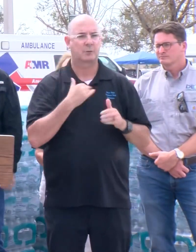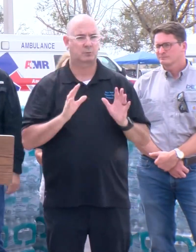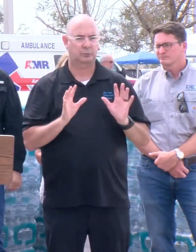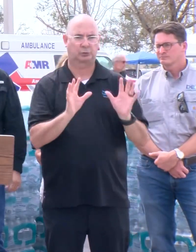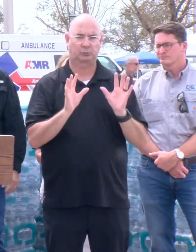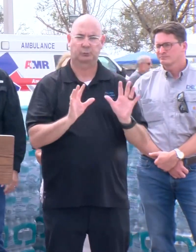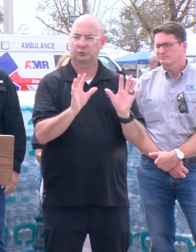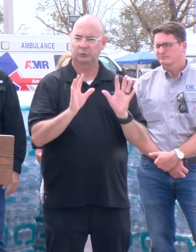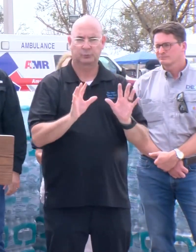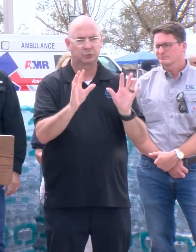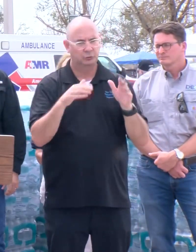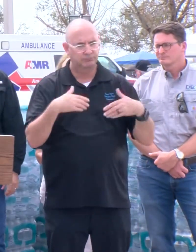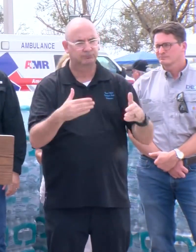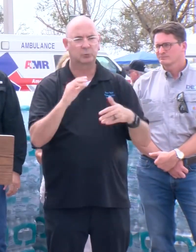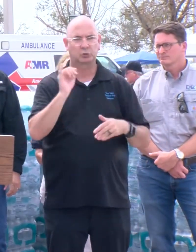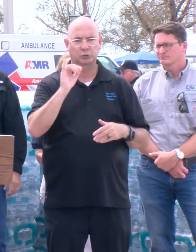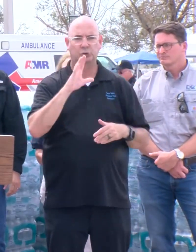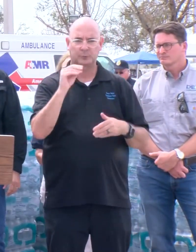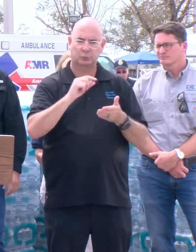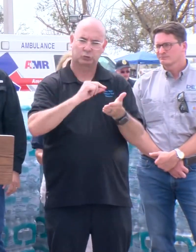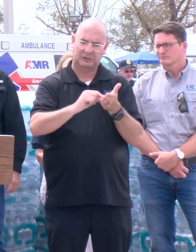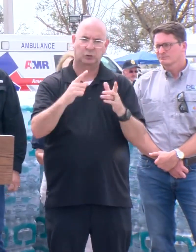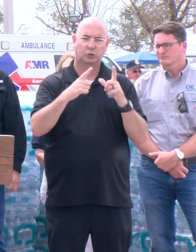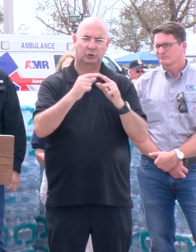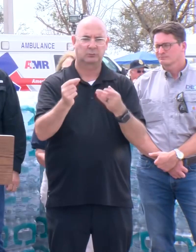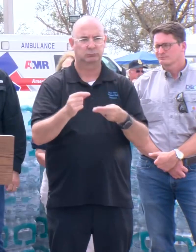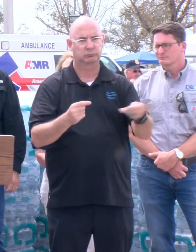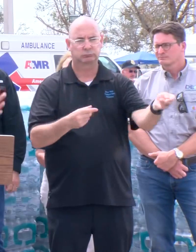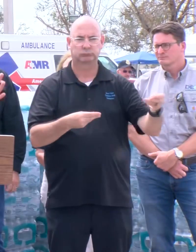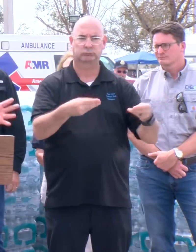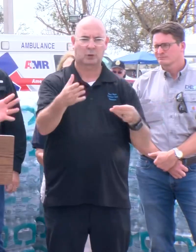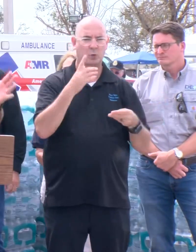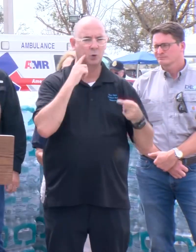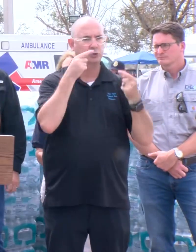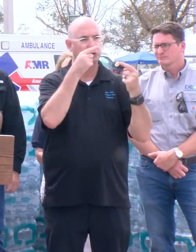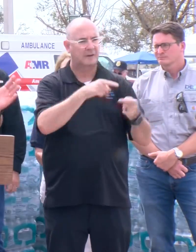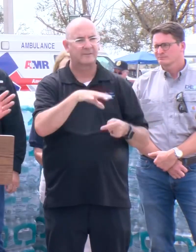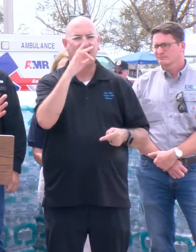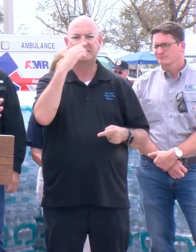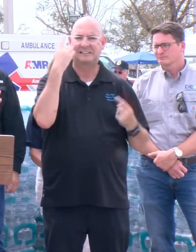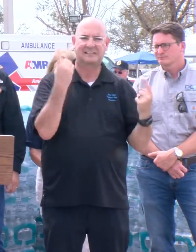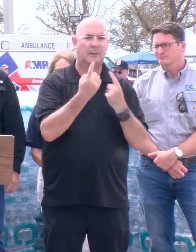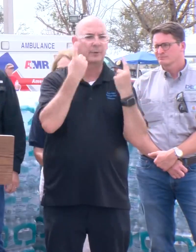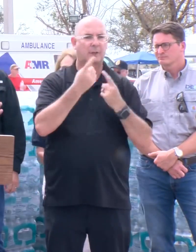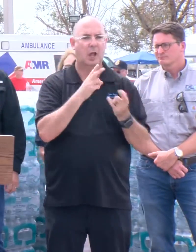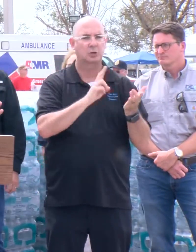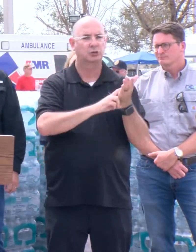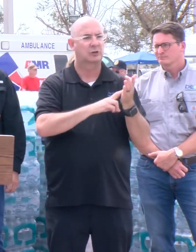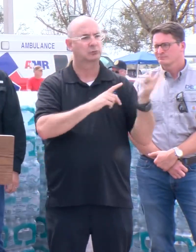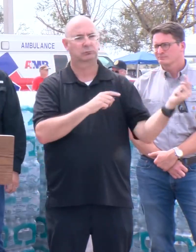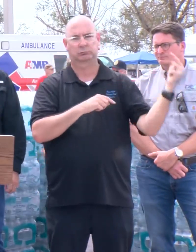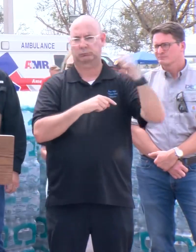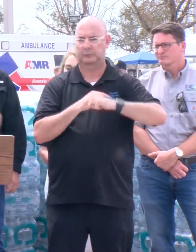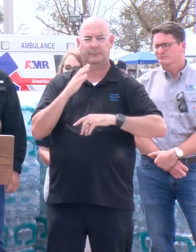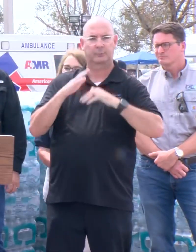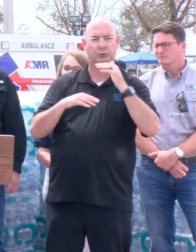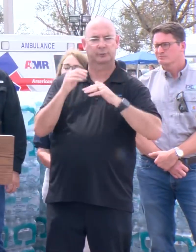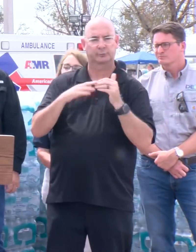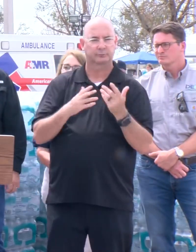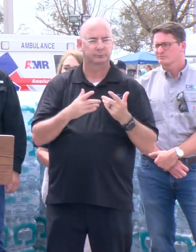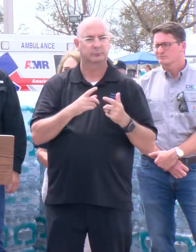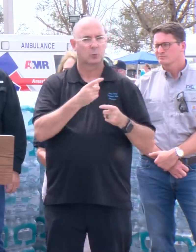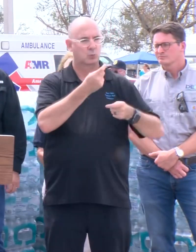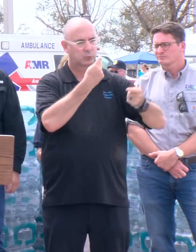checks. You're going to struggle finding contractors. You're going to struggle getting somebody to replace your roof. I just got to warn you, make